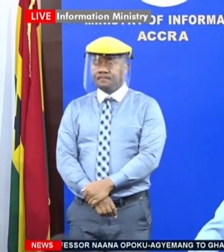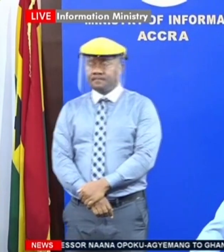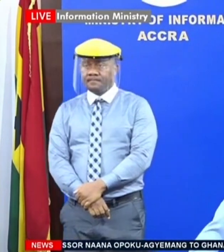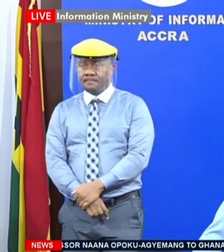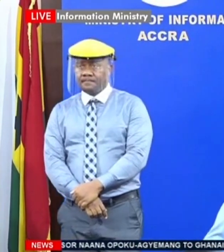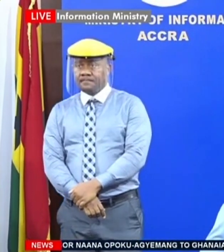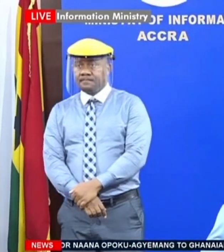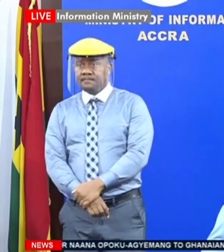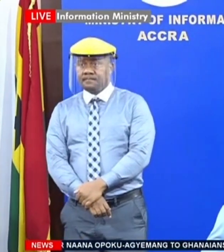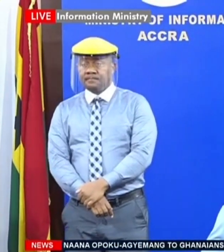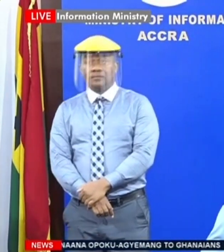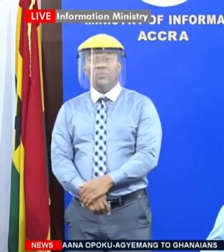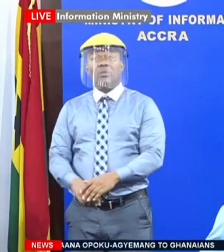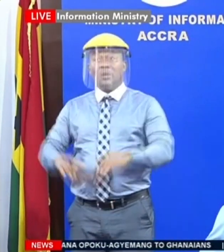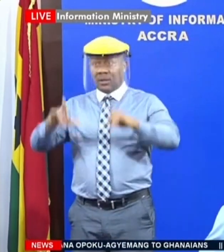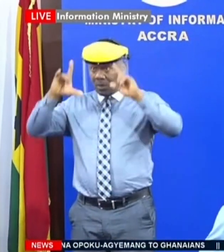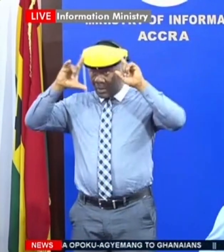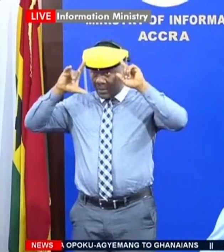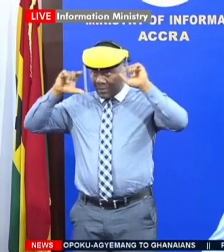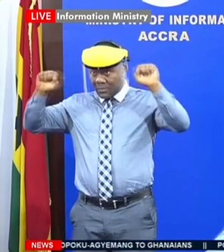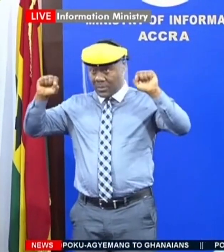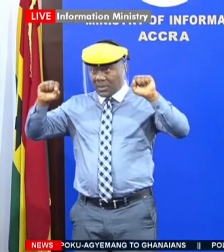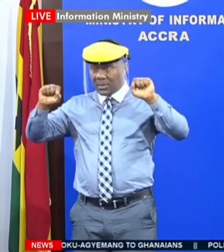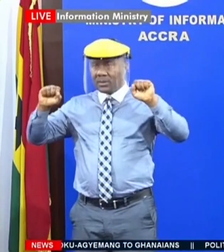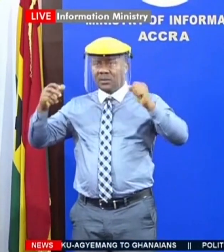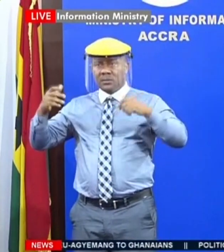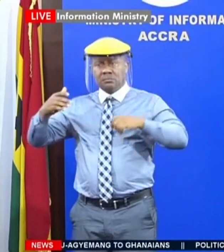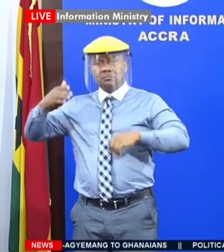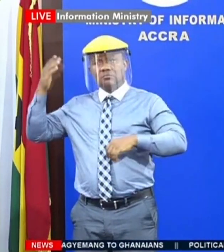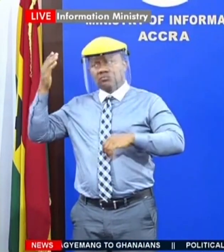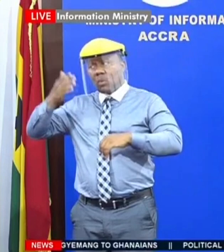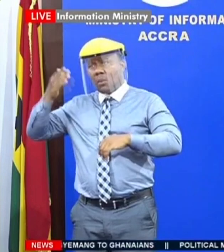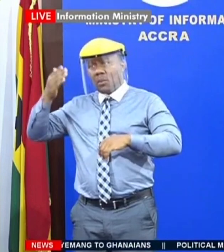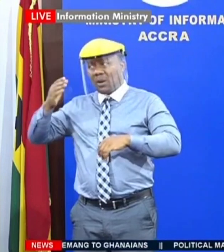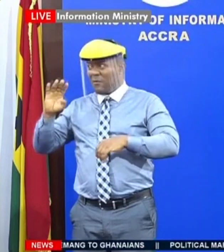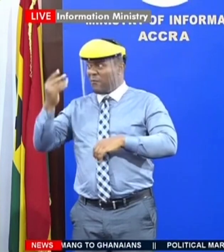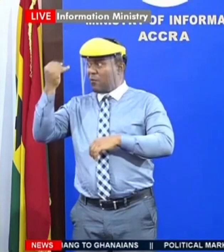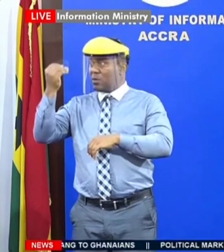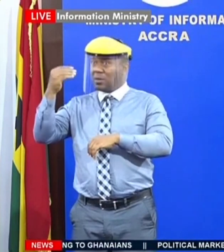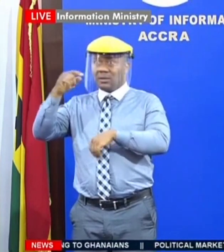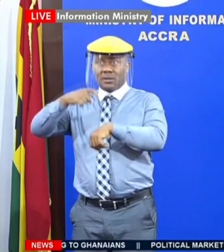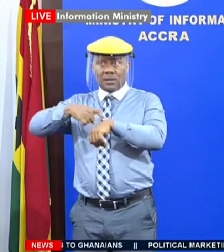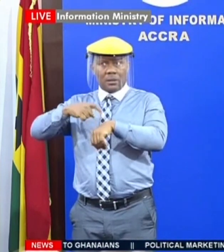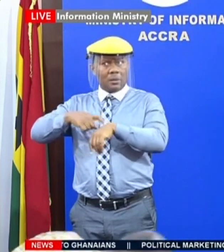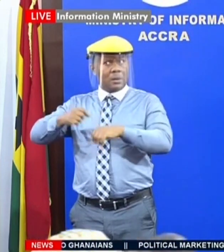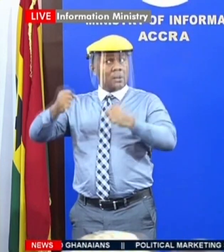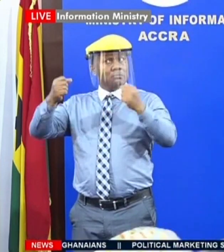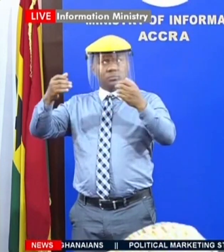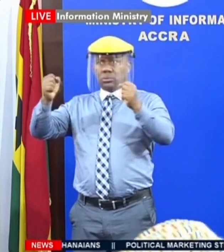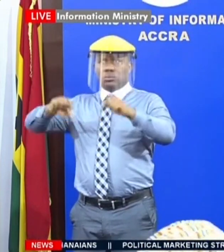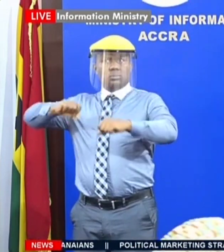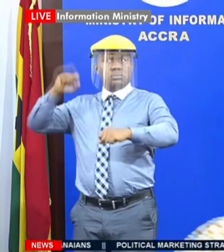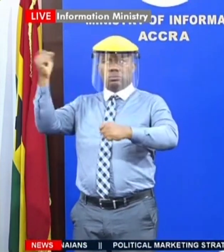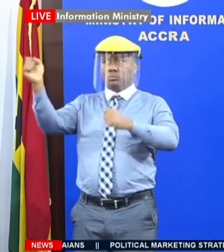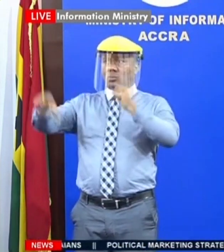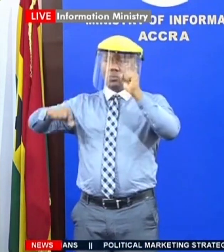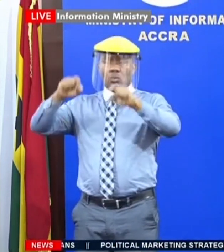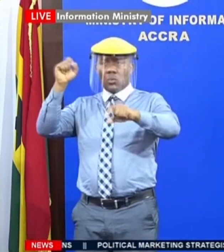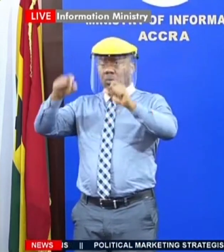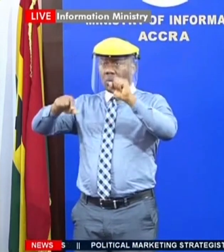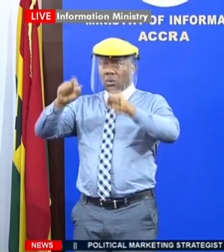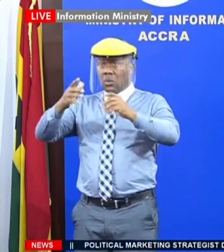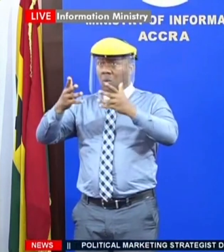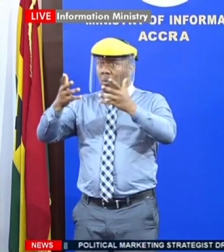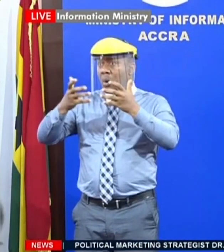clarification. After the President's 14th update to the country, there have been lots of questions